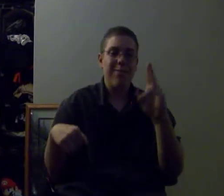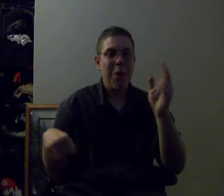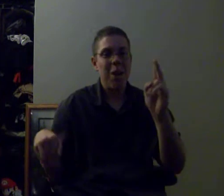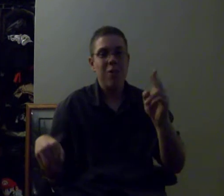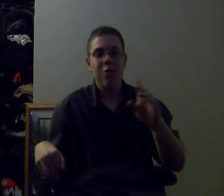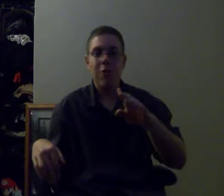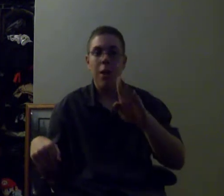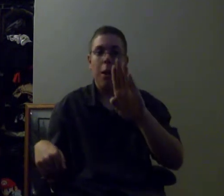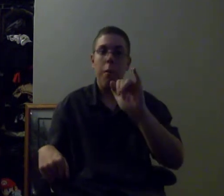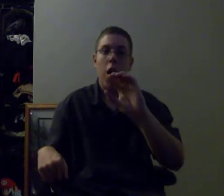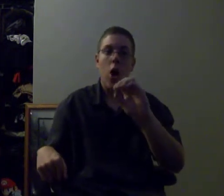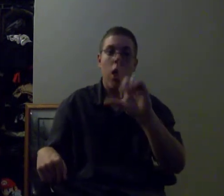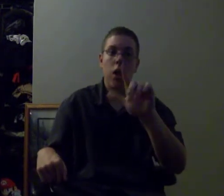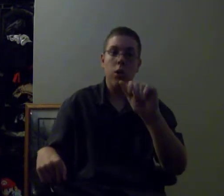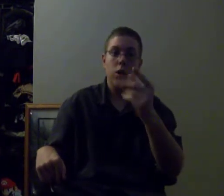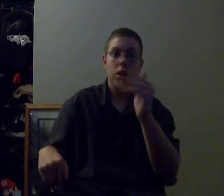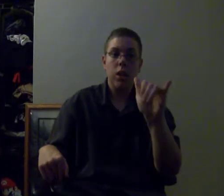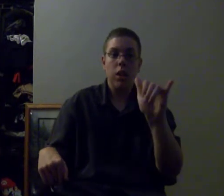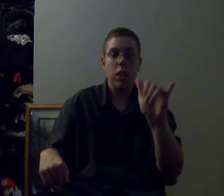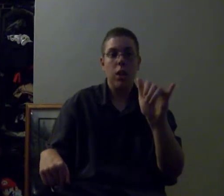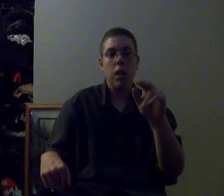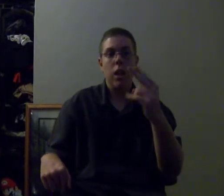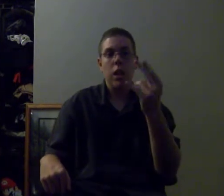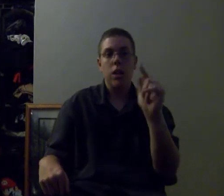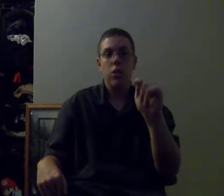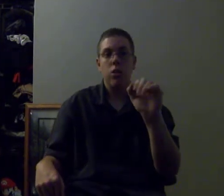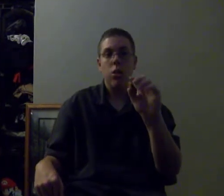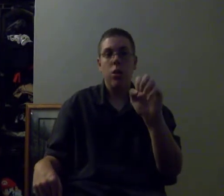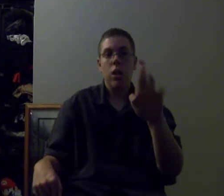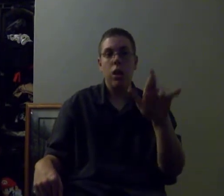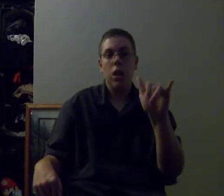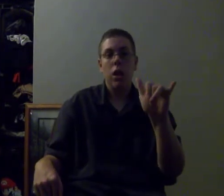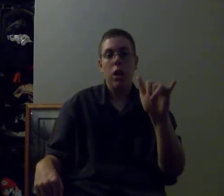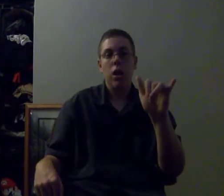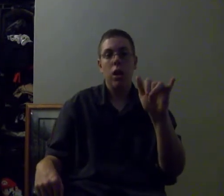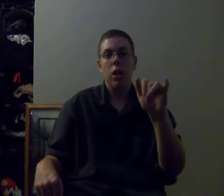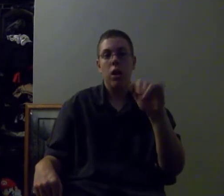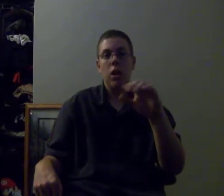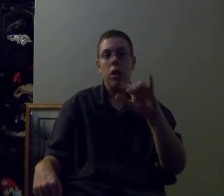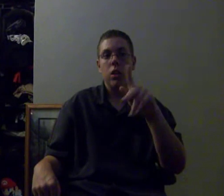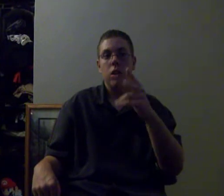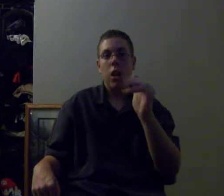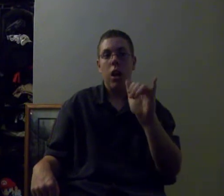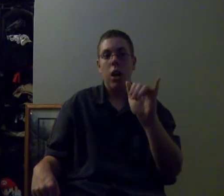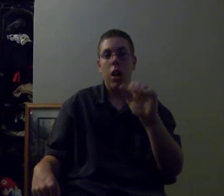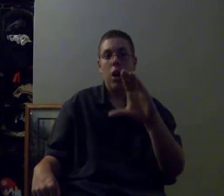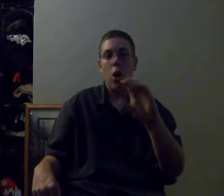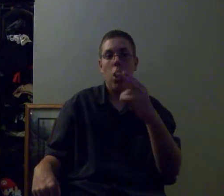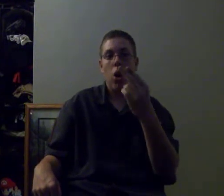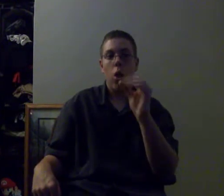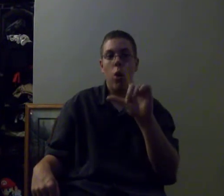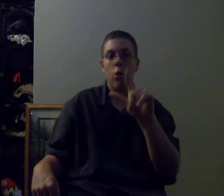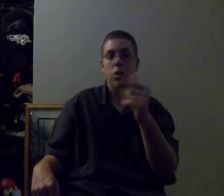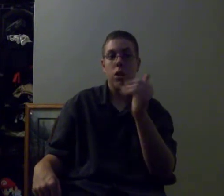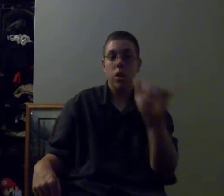course syllabus into those sections with equal amount of time devoted to each one, say 3 weeks for each section. And then I have a